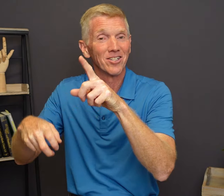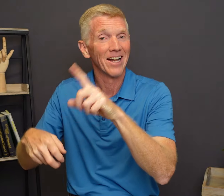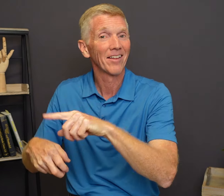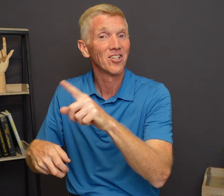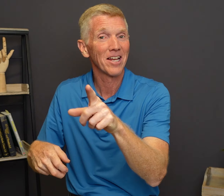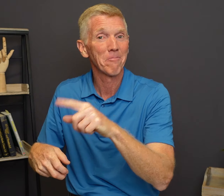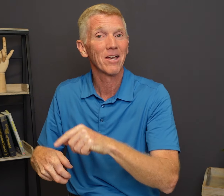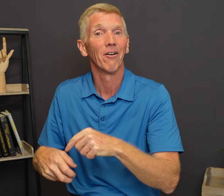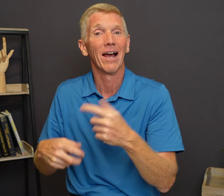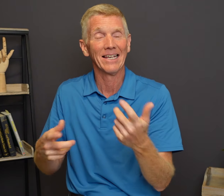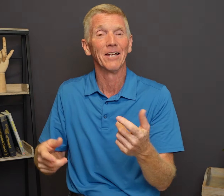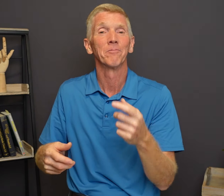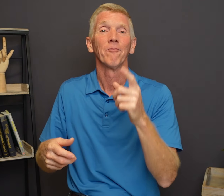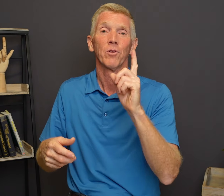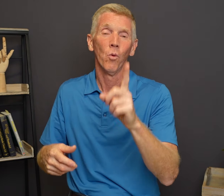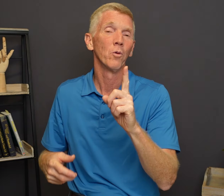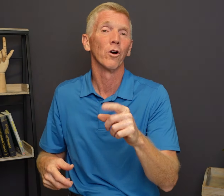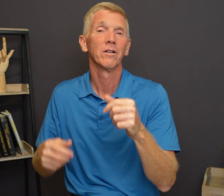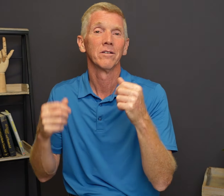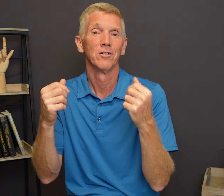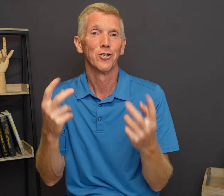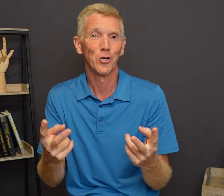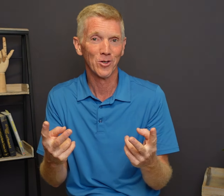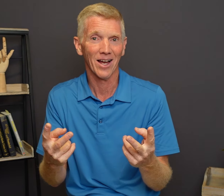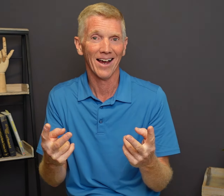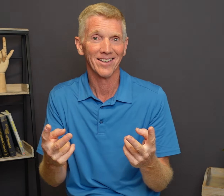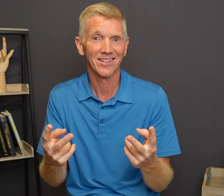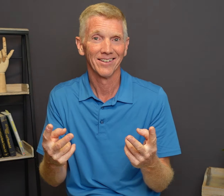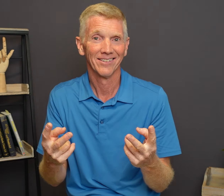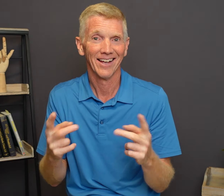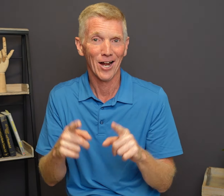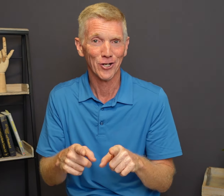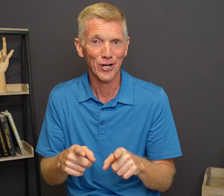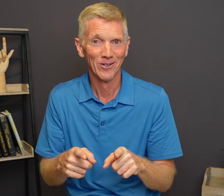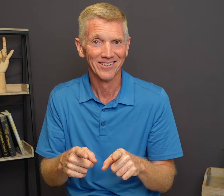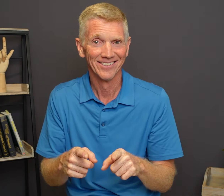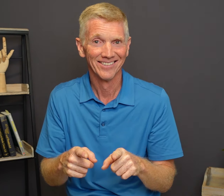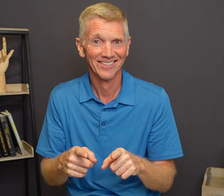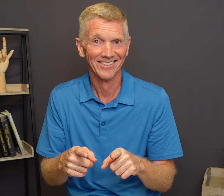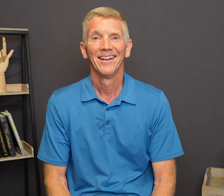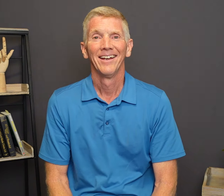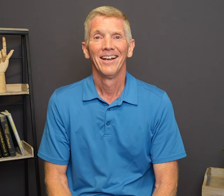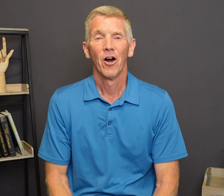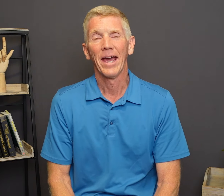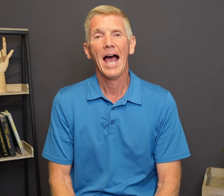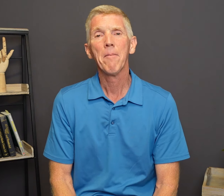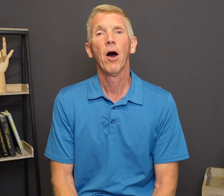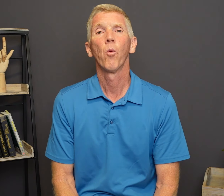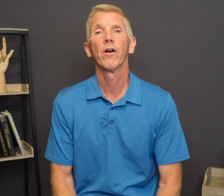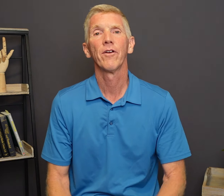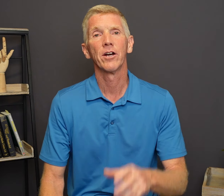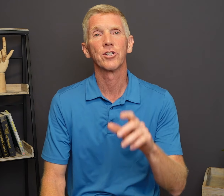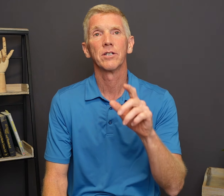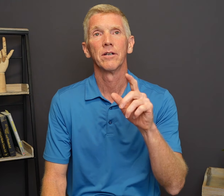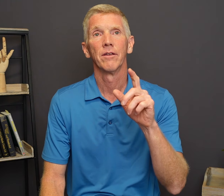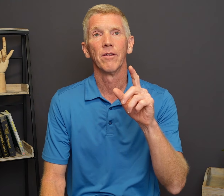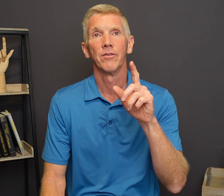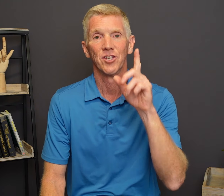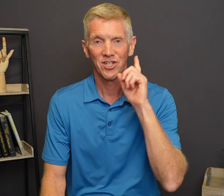not the same thing. All right, again, one word, two signs. How'd you do? Okay, how about where there's the